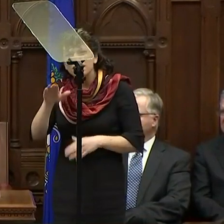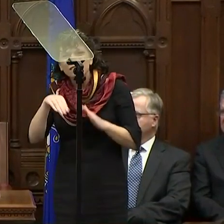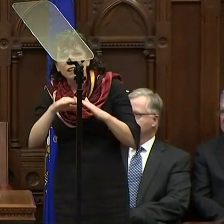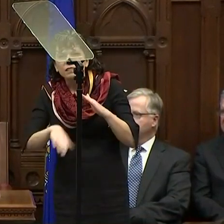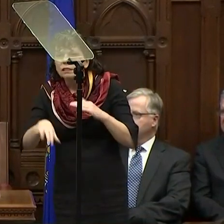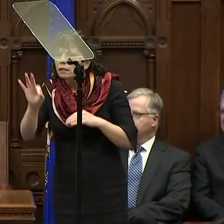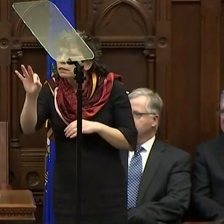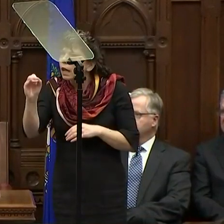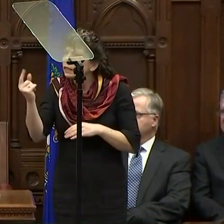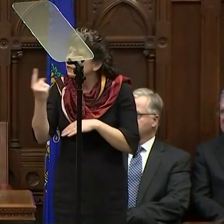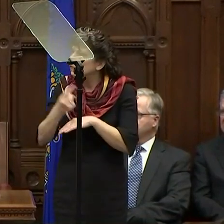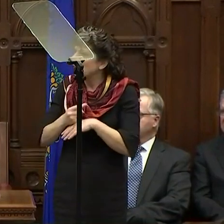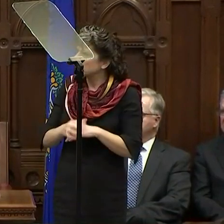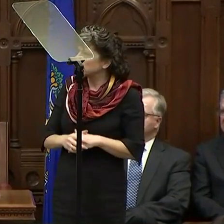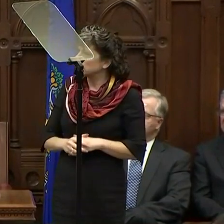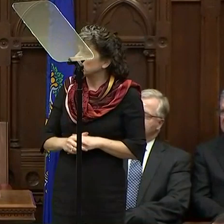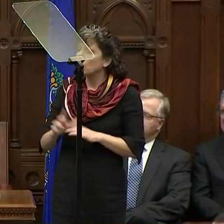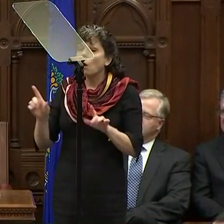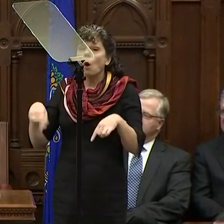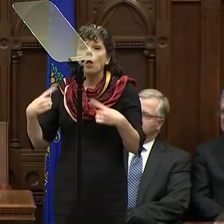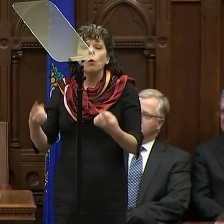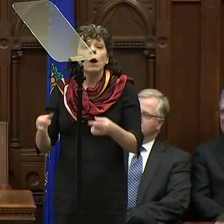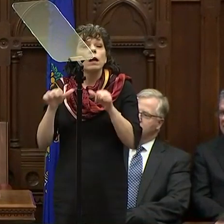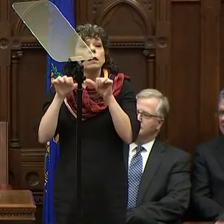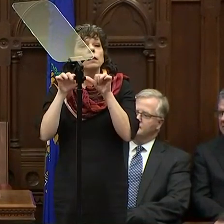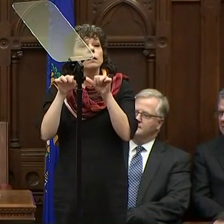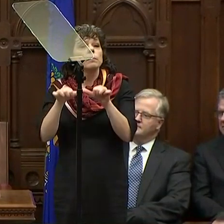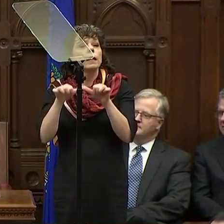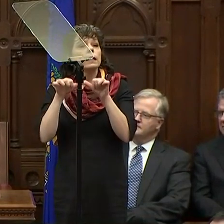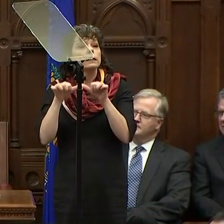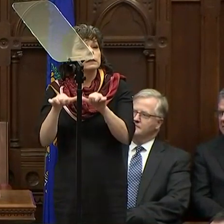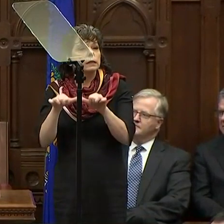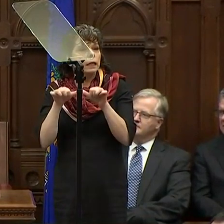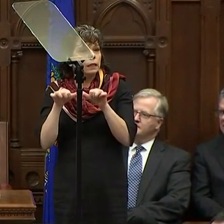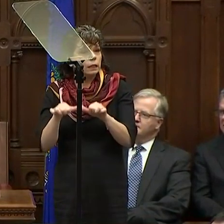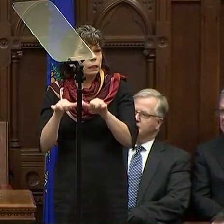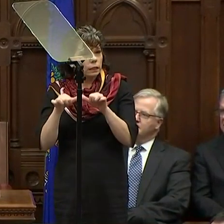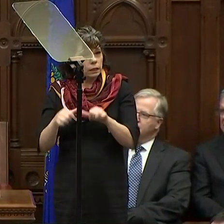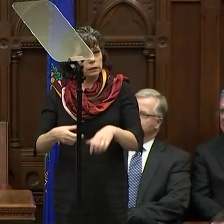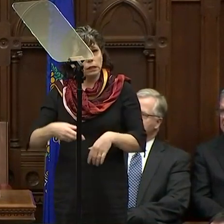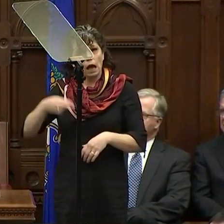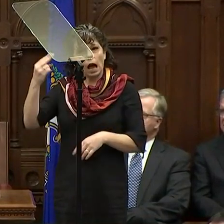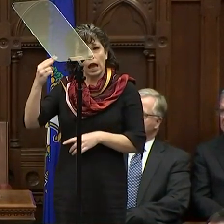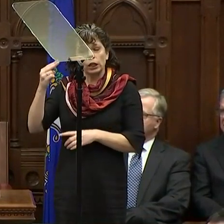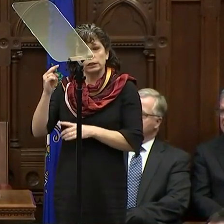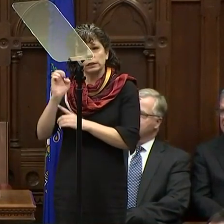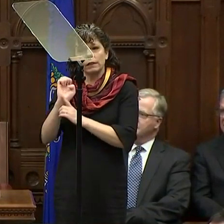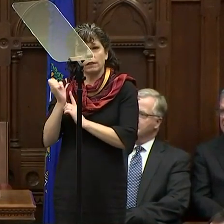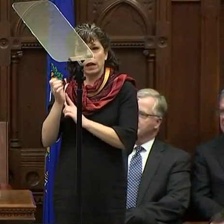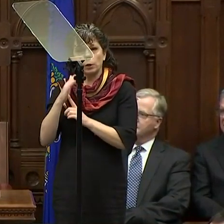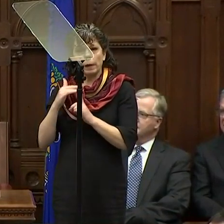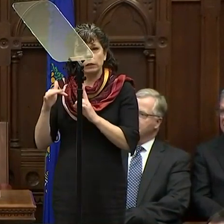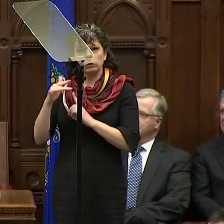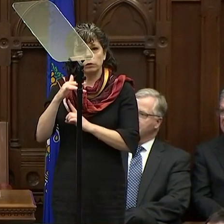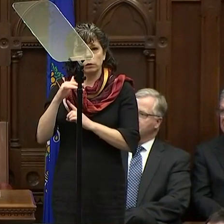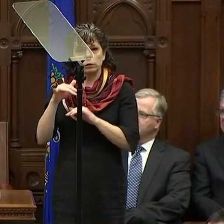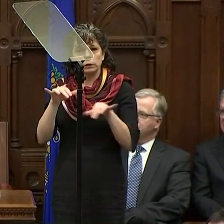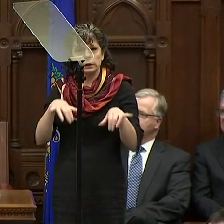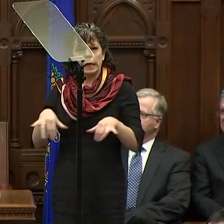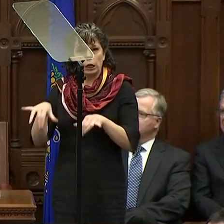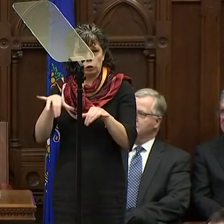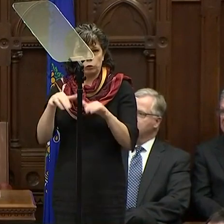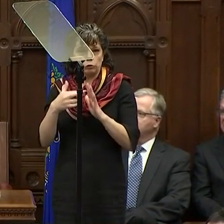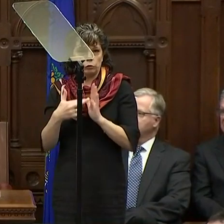90 days. And all the while maintaining the very highest environmental standards. And